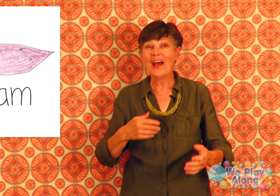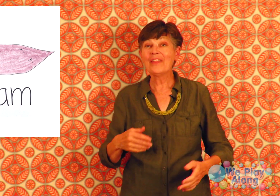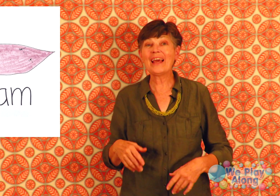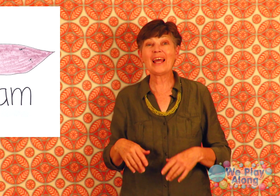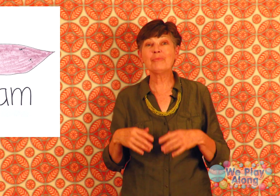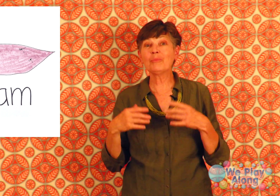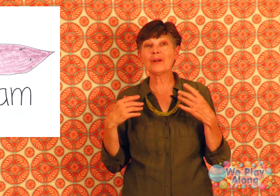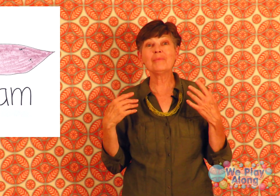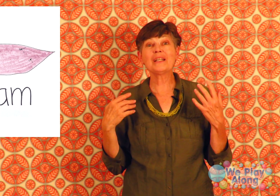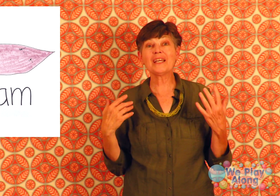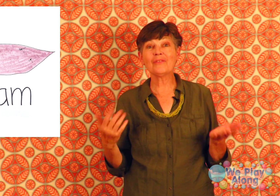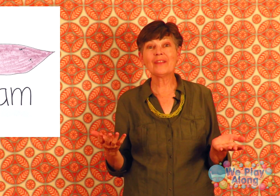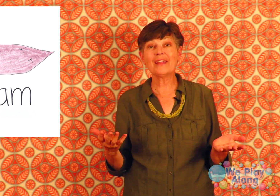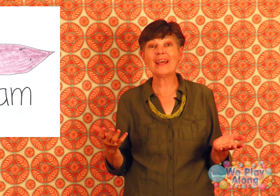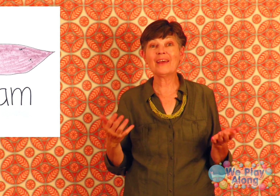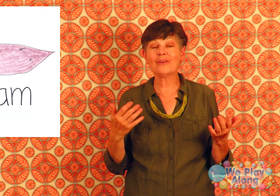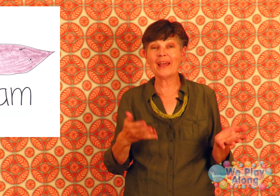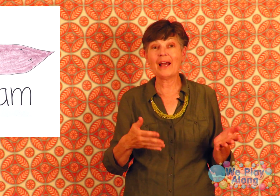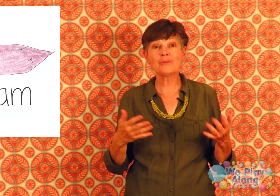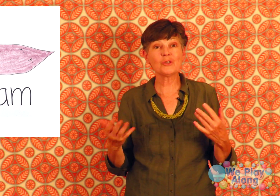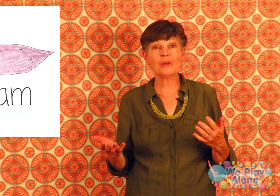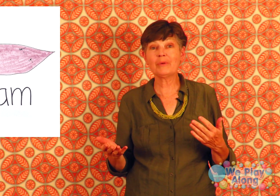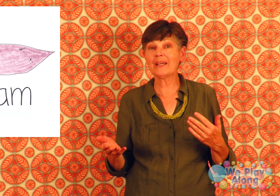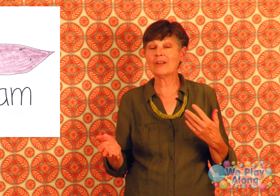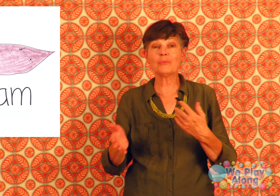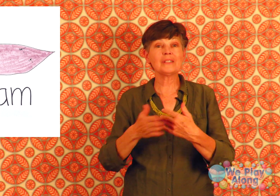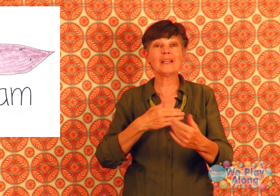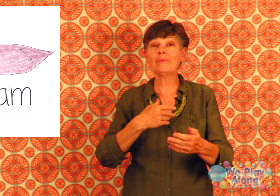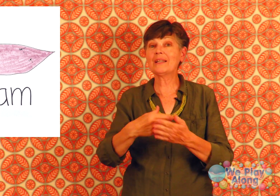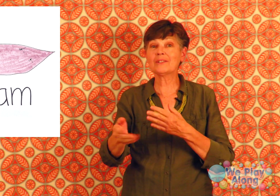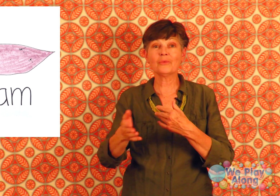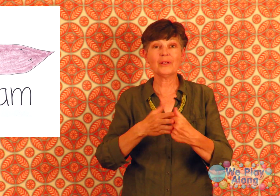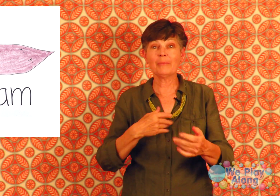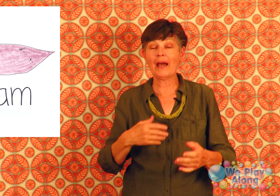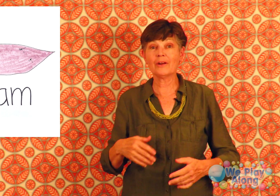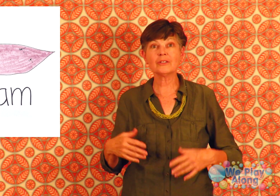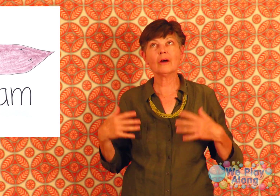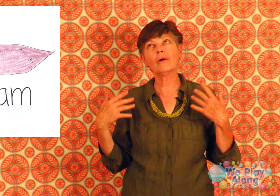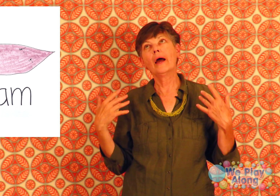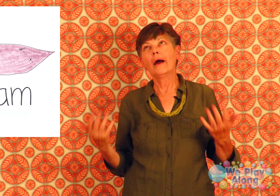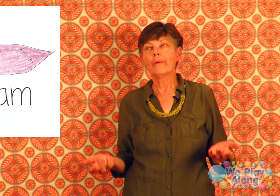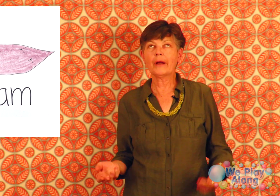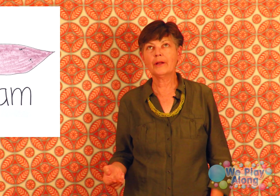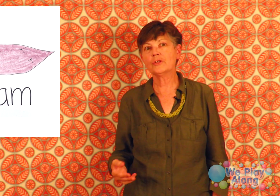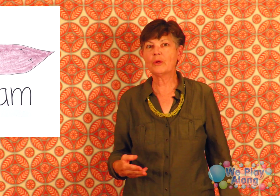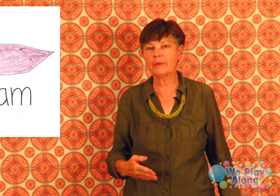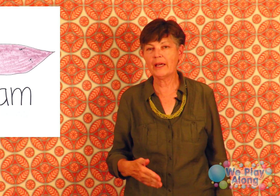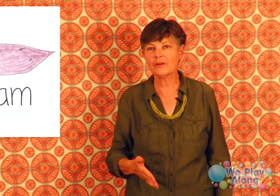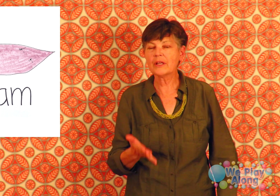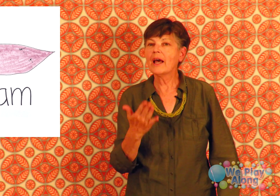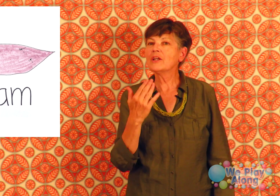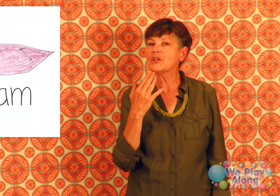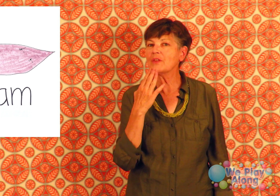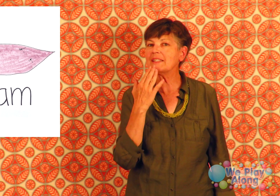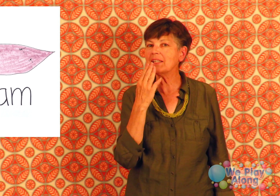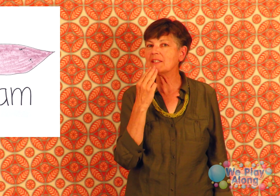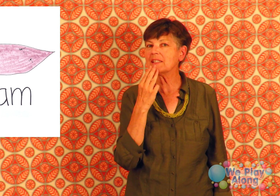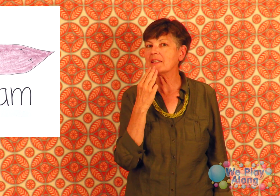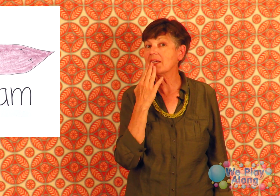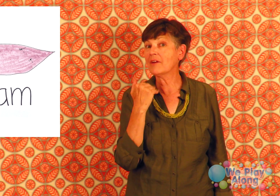They label pretty much everything, either yams or sweet potatoes, but to them it doesn't really matter. So we're going to do sweet potatoes. So this is the sign